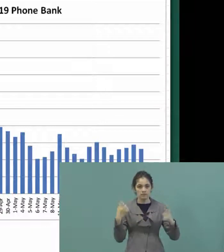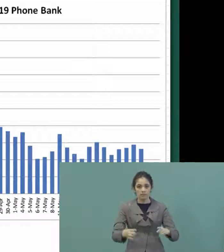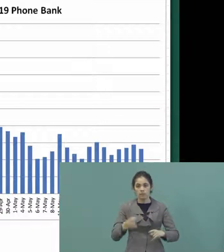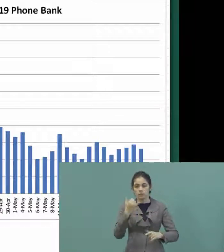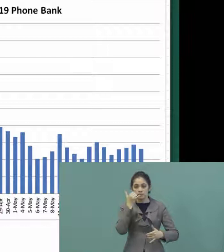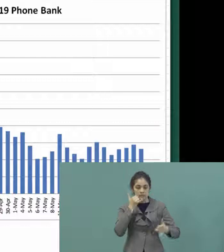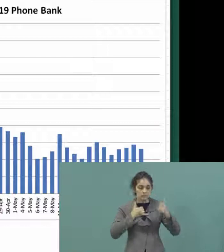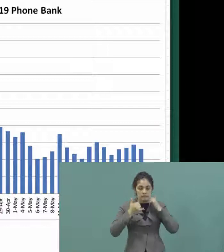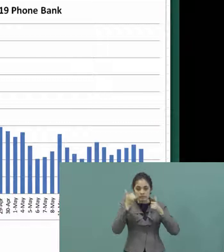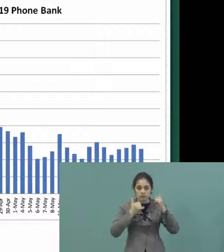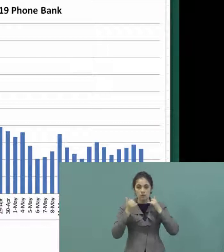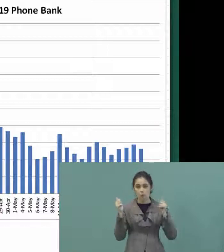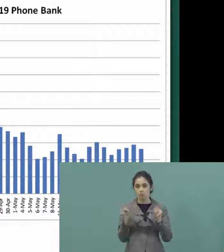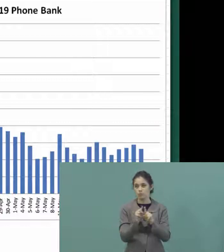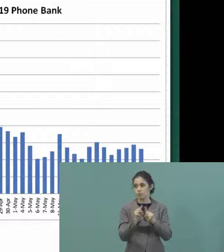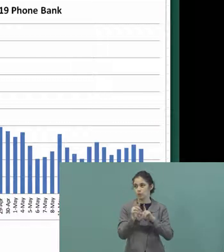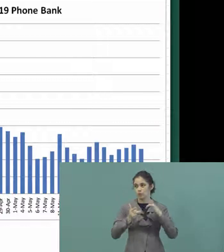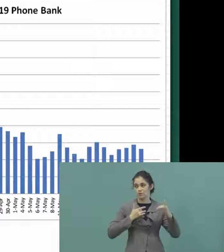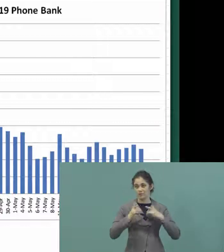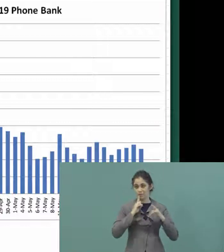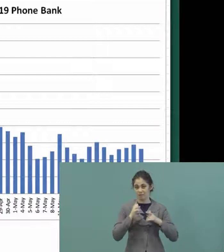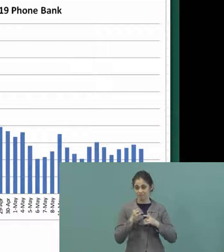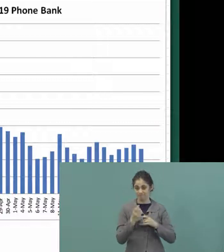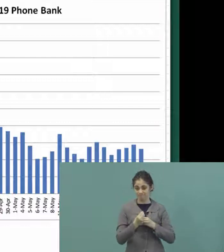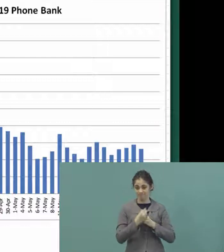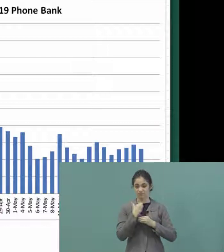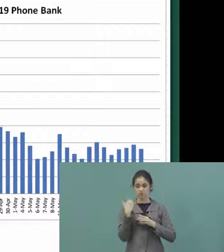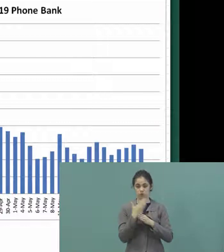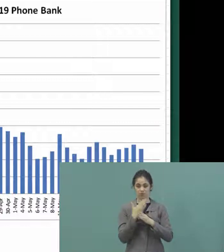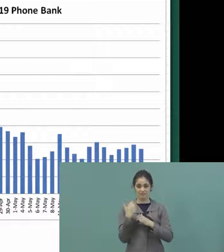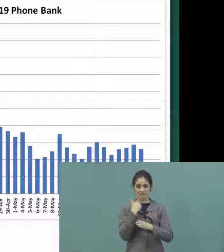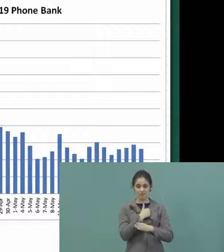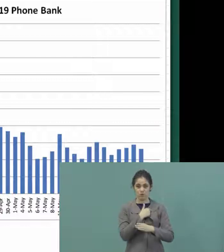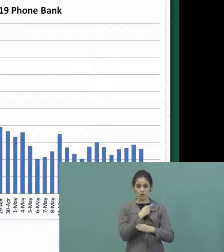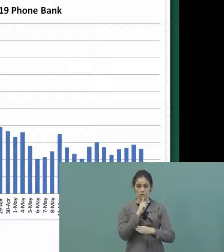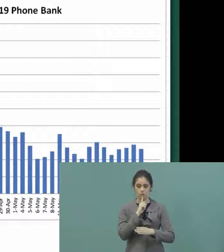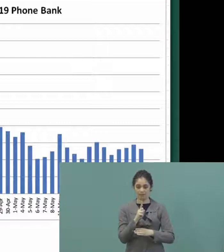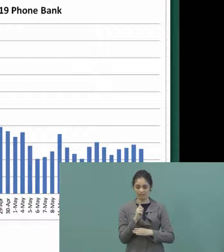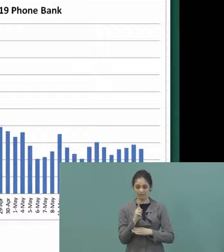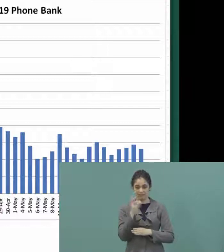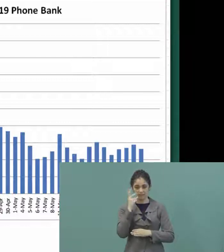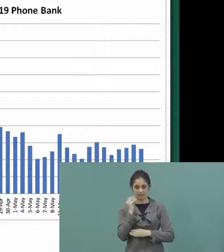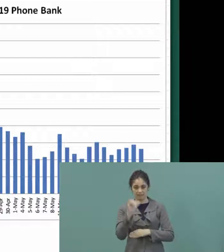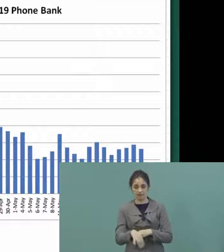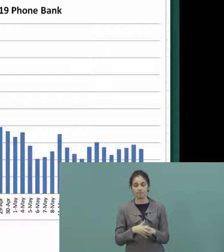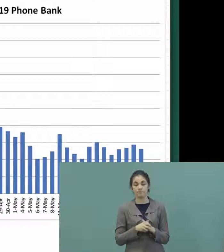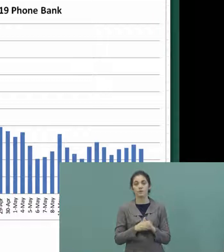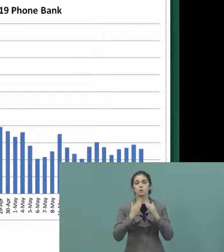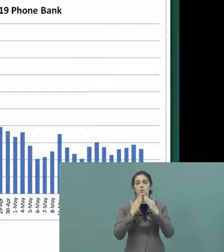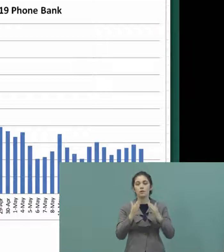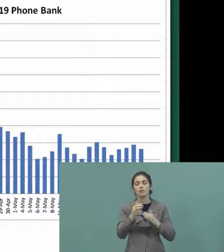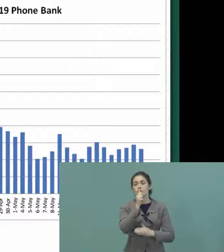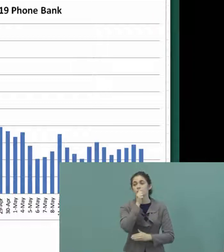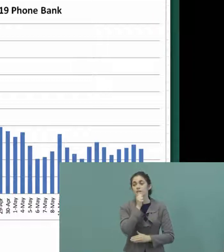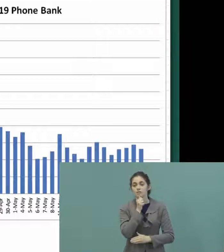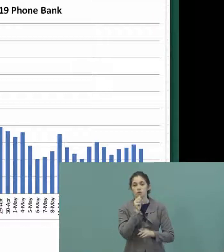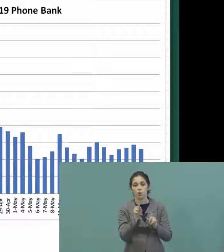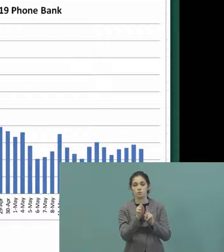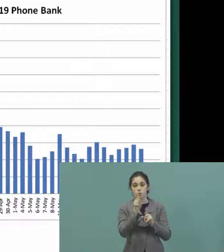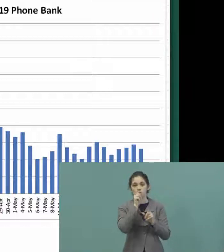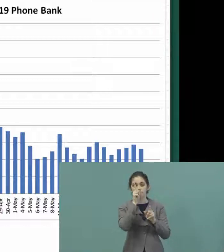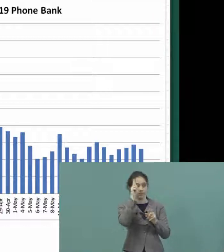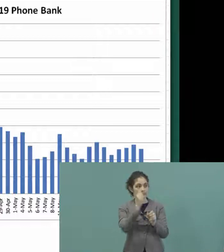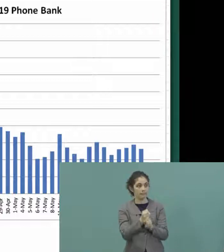and concerns that have been expressed. They've often been on the other end of those calls, and so I thank them for their patience and their commitment.